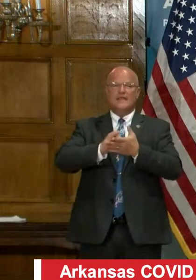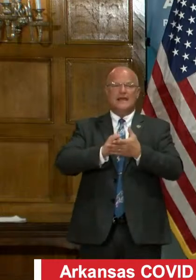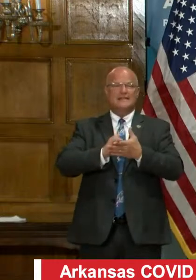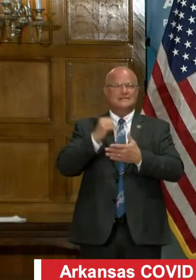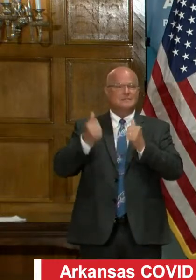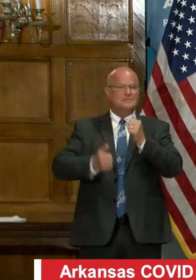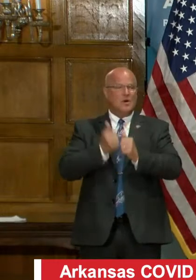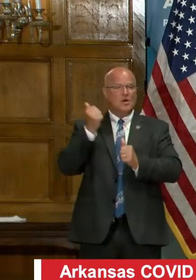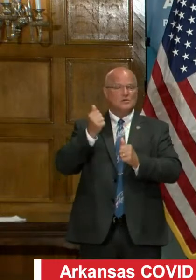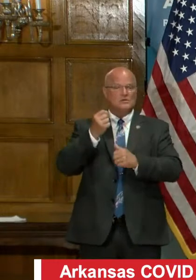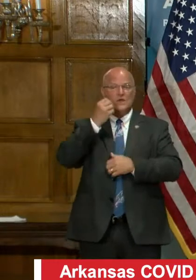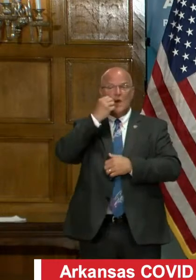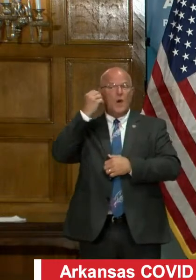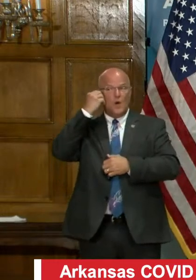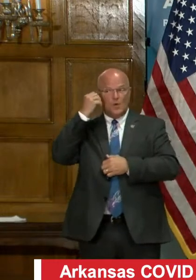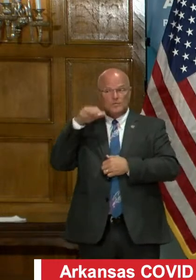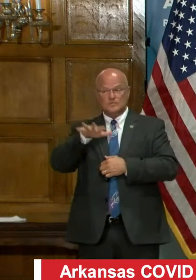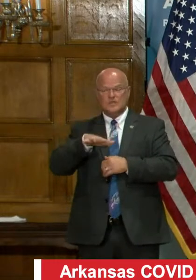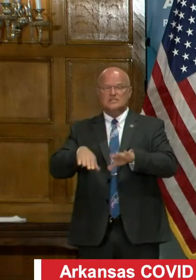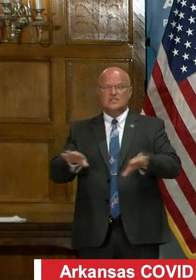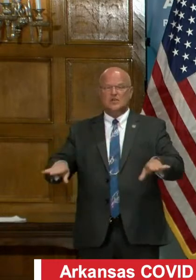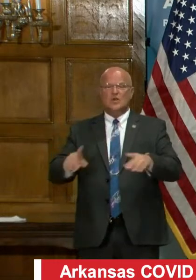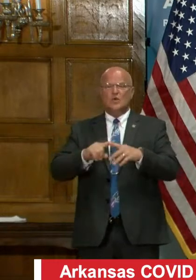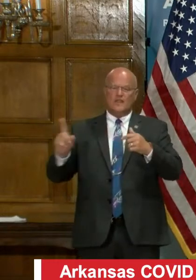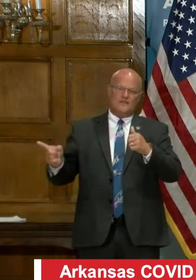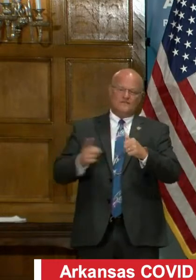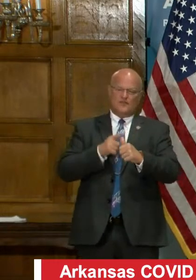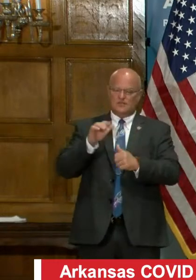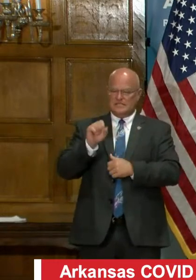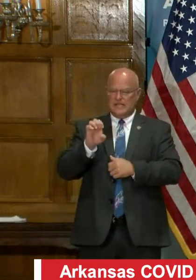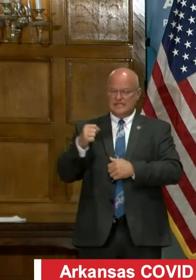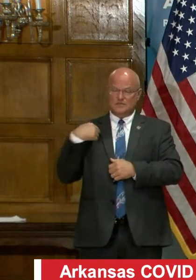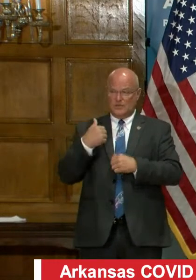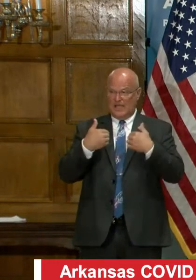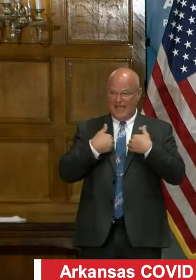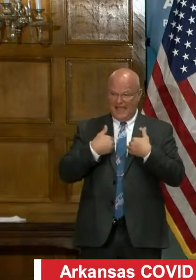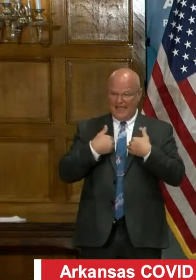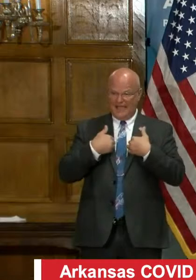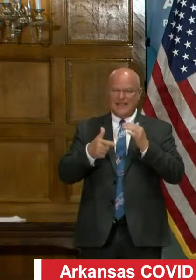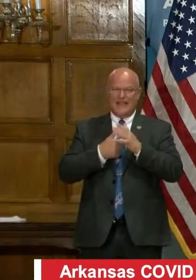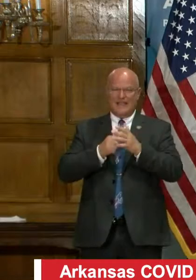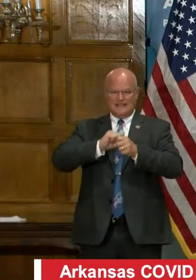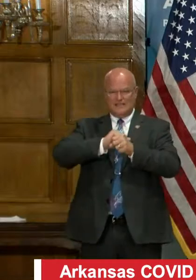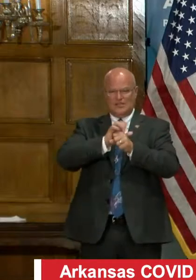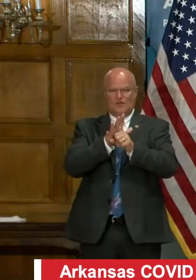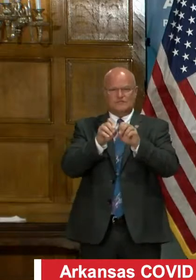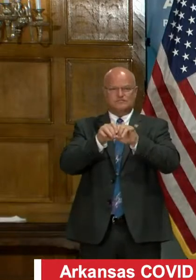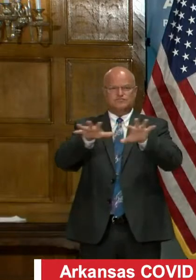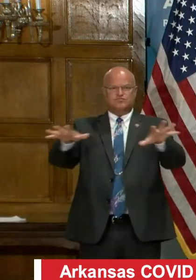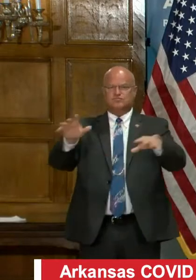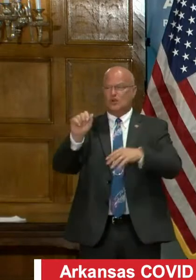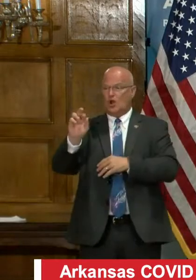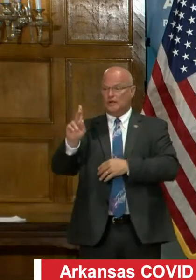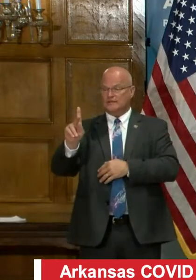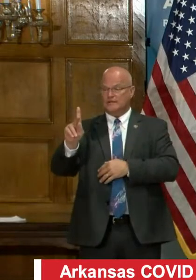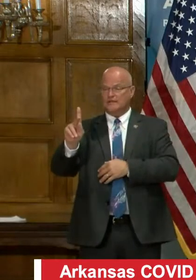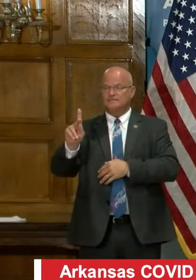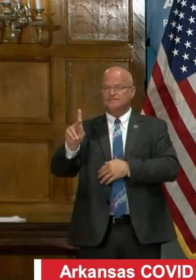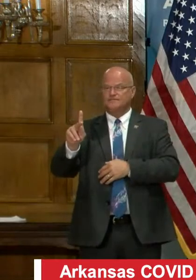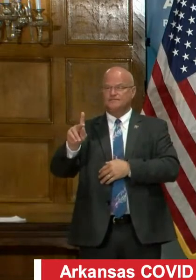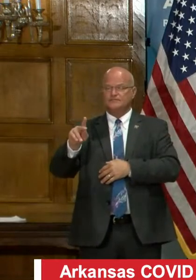mostly been in home settings. Children were among the first cases that we had in this epidemic in Arkansas.